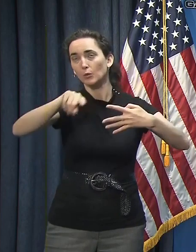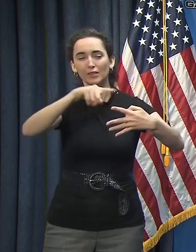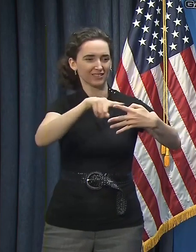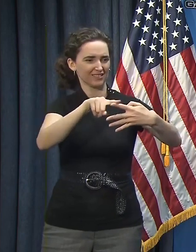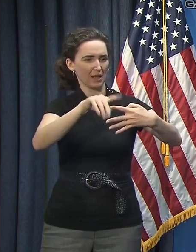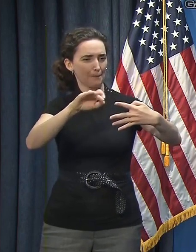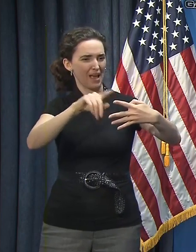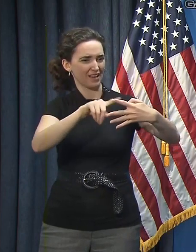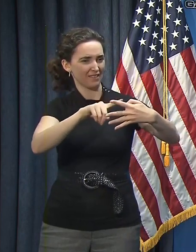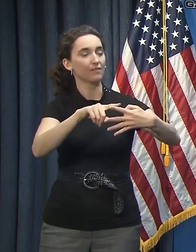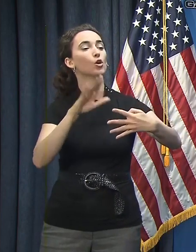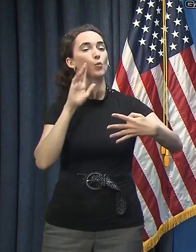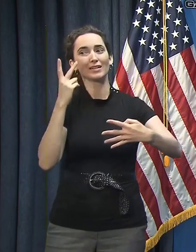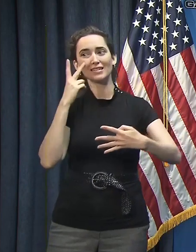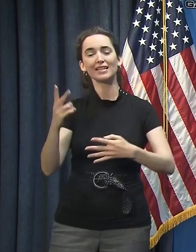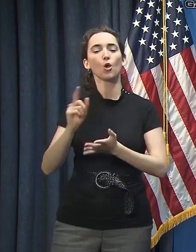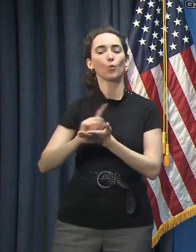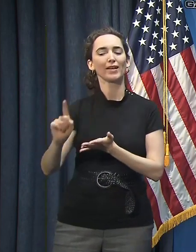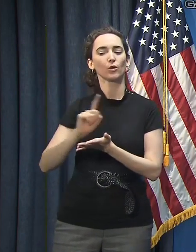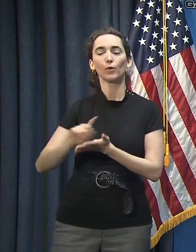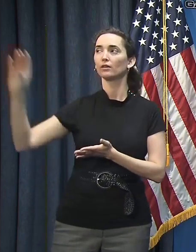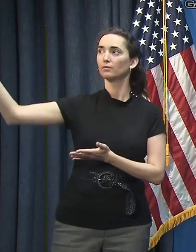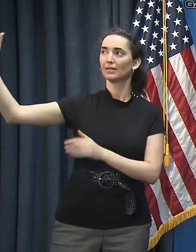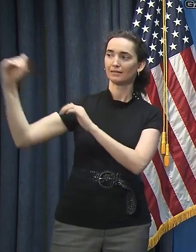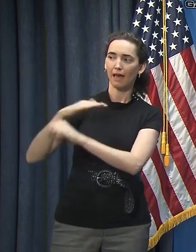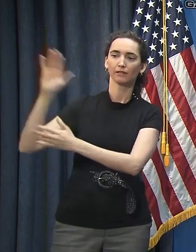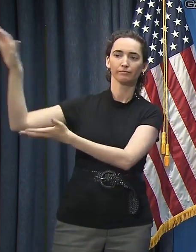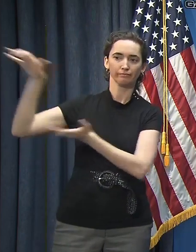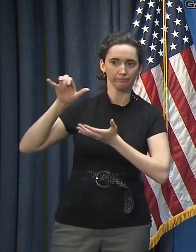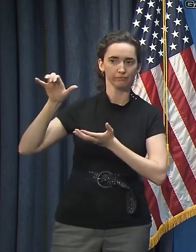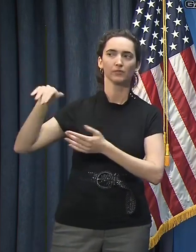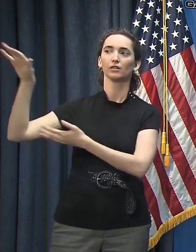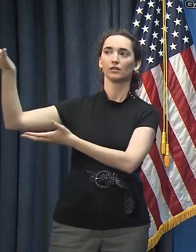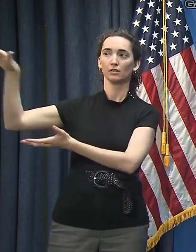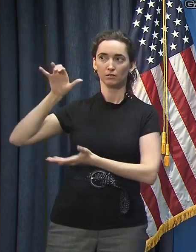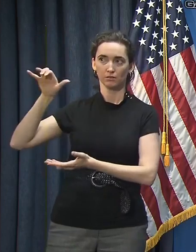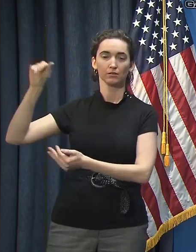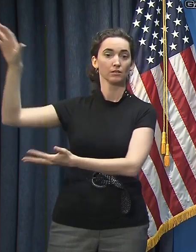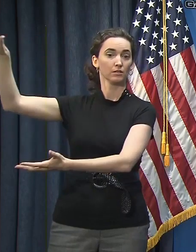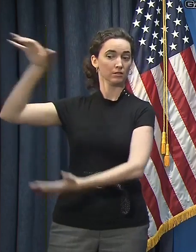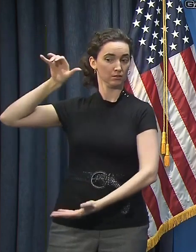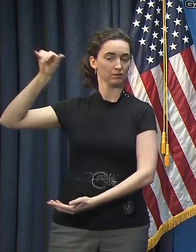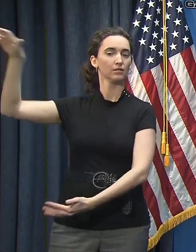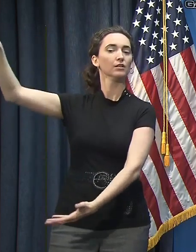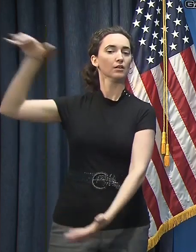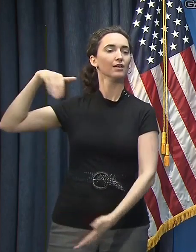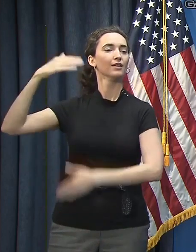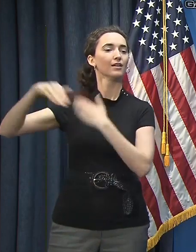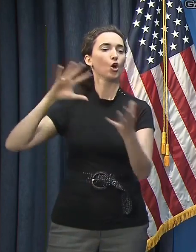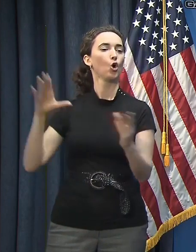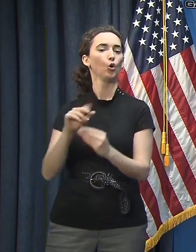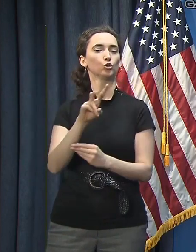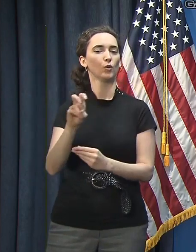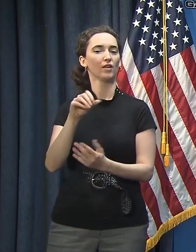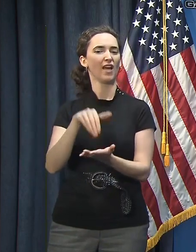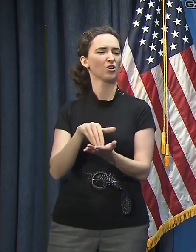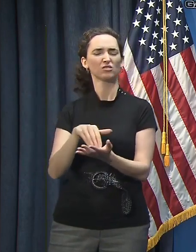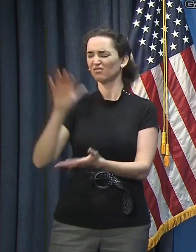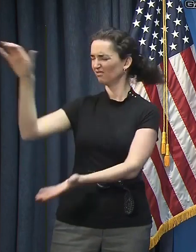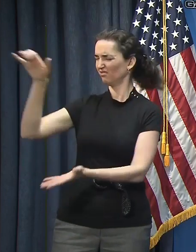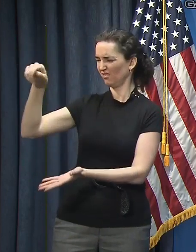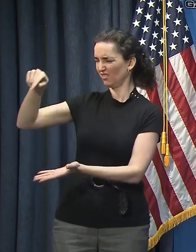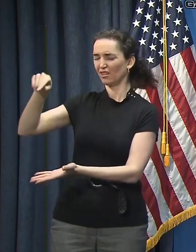that we're going to start receiving weekly allocations that will increase over time, but will get us to that 200,000. And what we're talking about are those test kits.